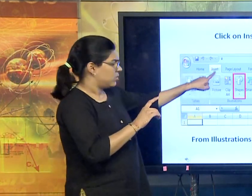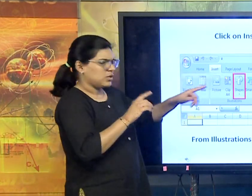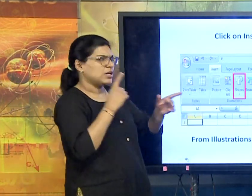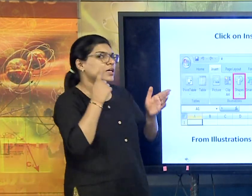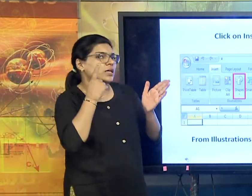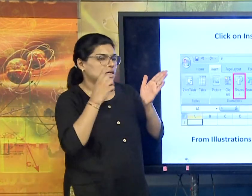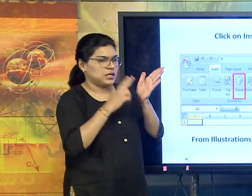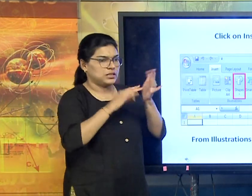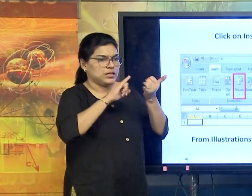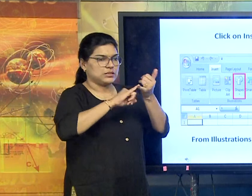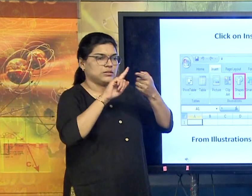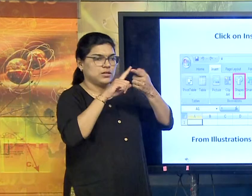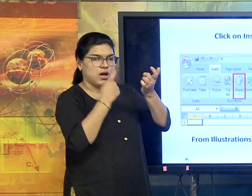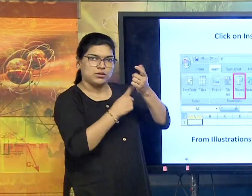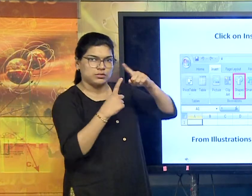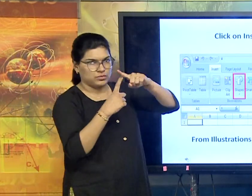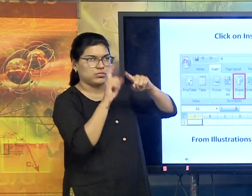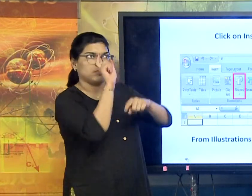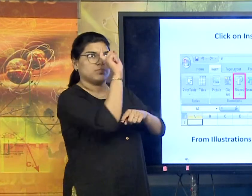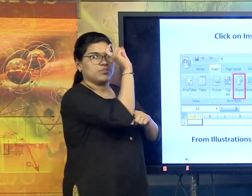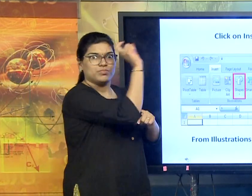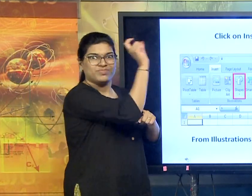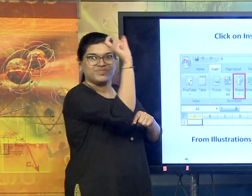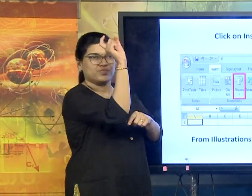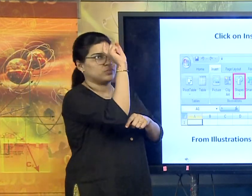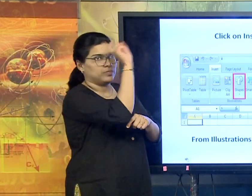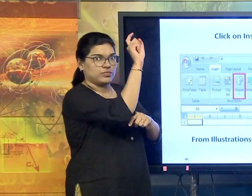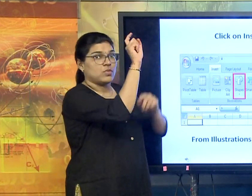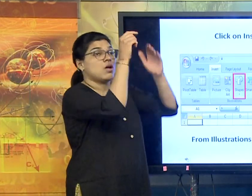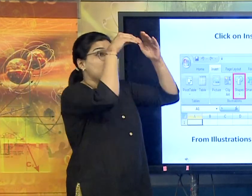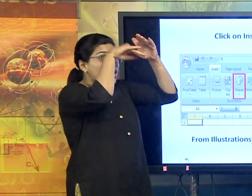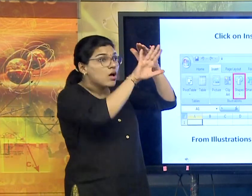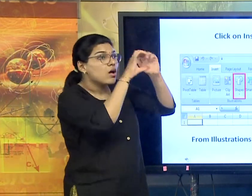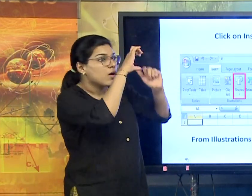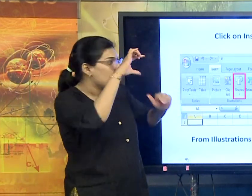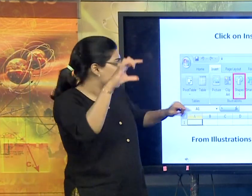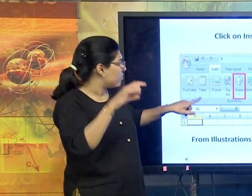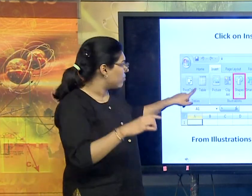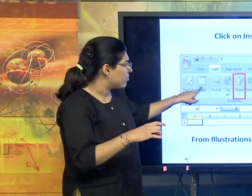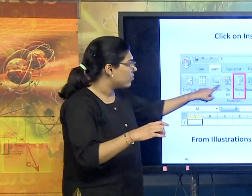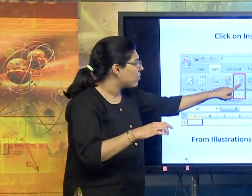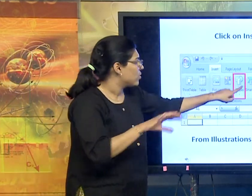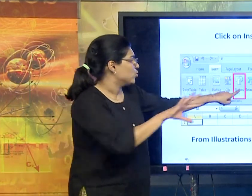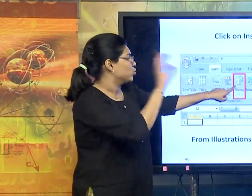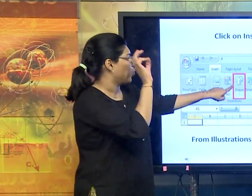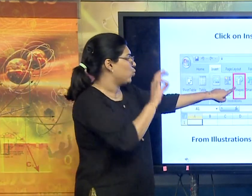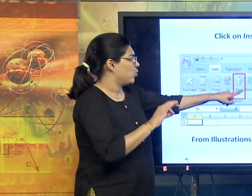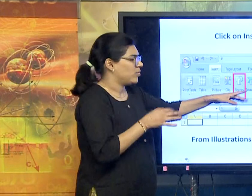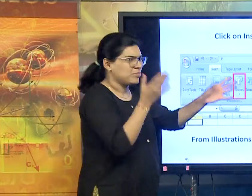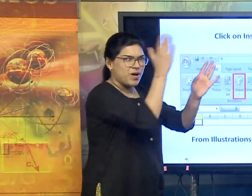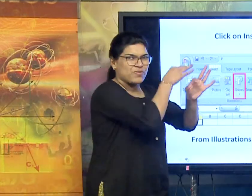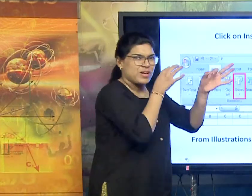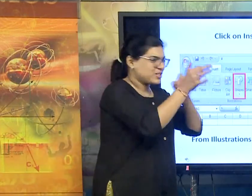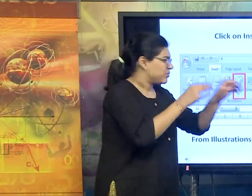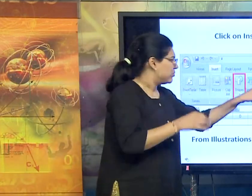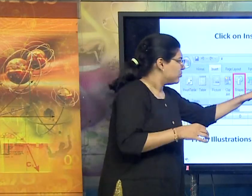So first we will click on the insert button, then this screen will open